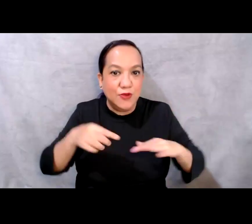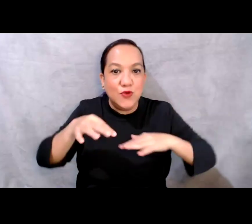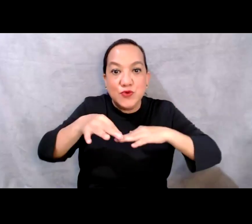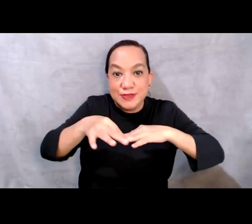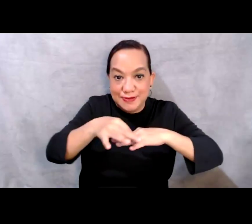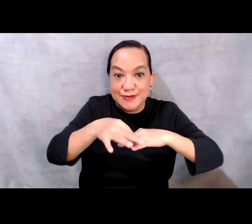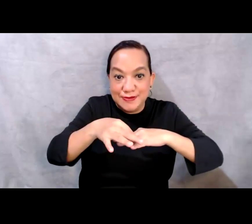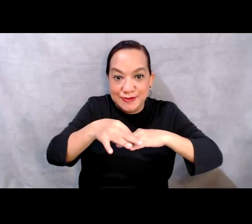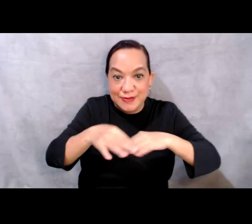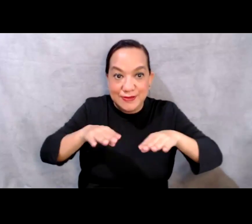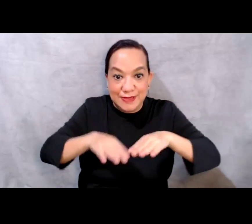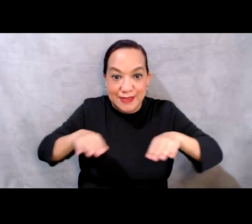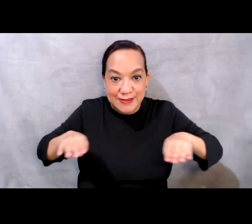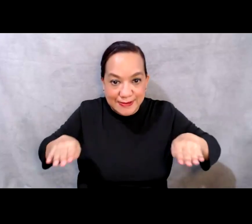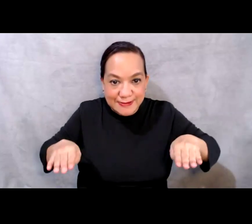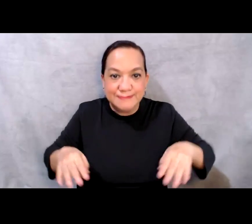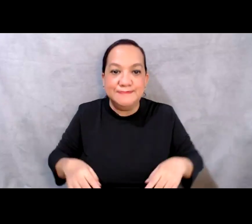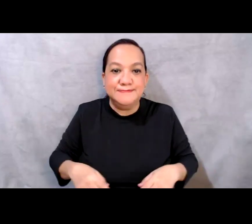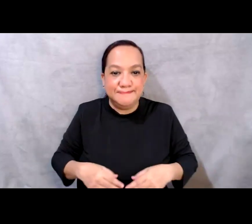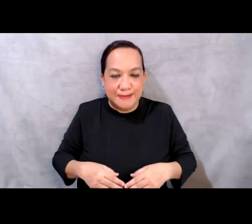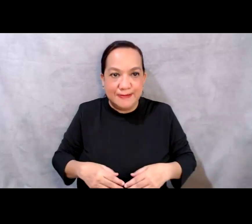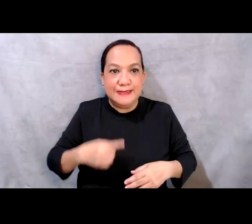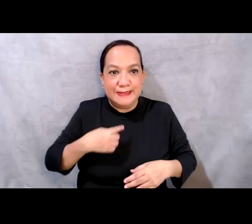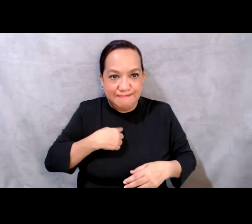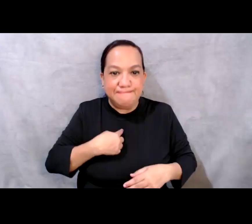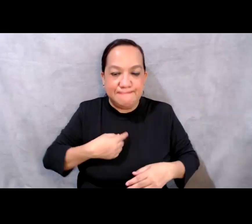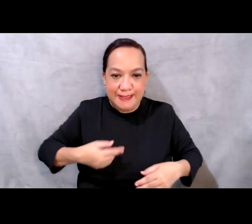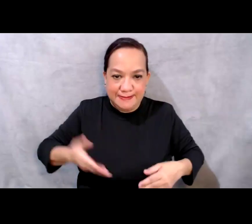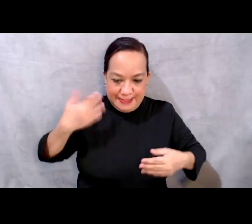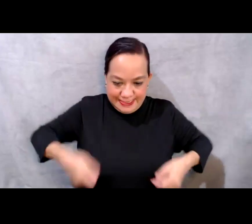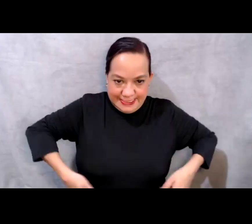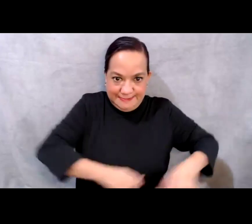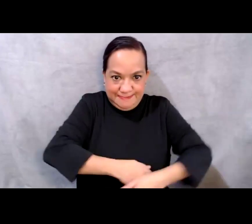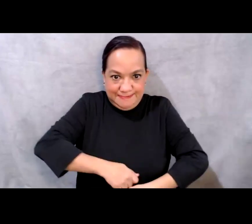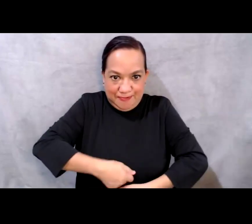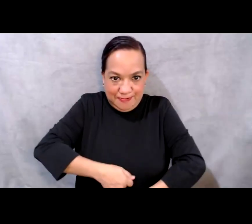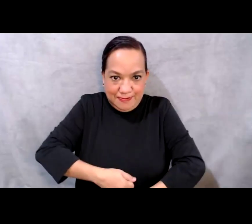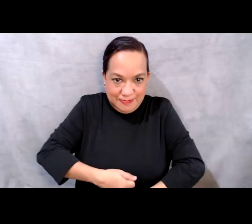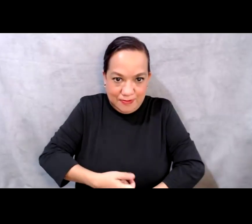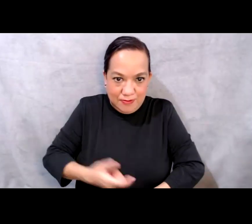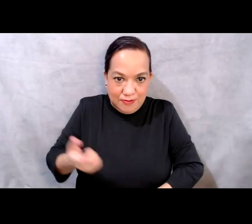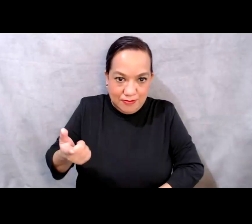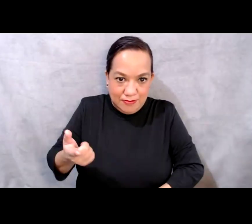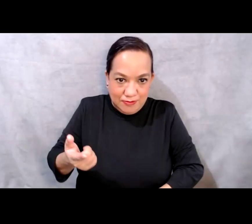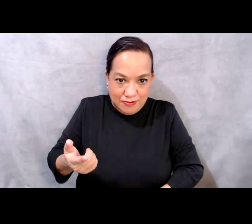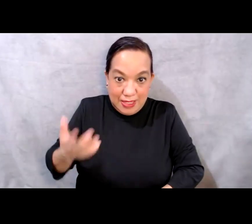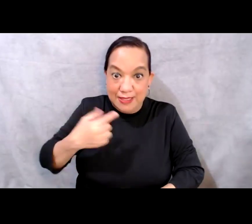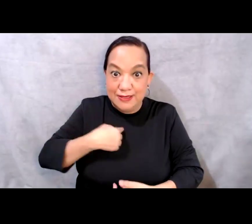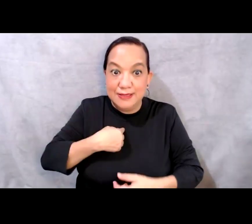waist, and try to run your husband's small restaurant business by the side of the